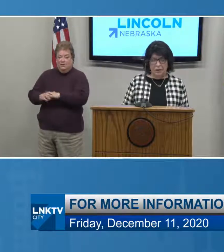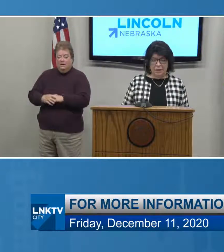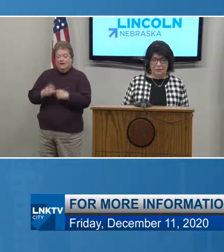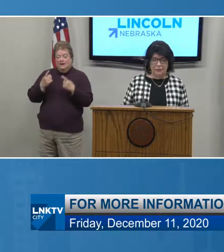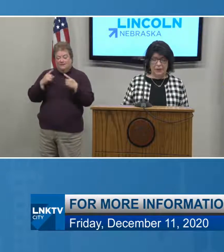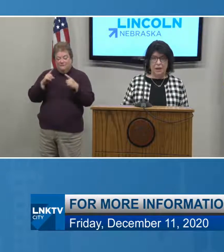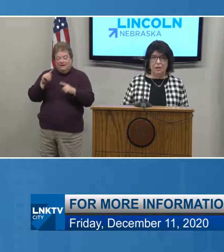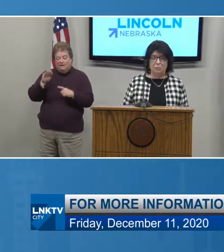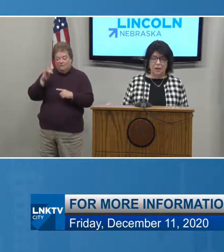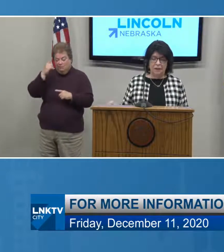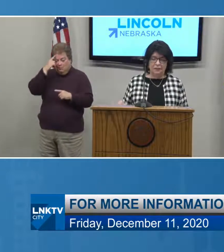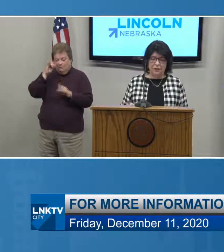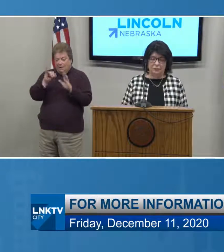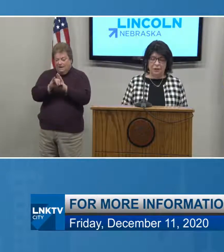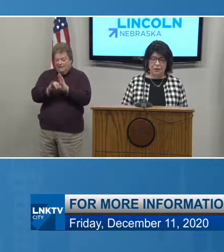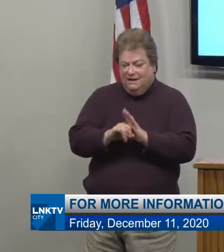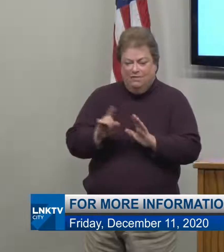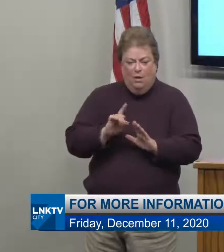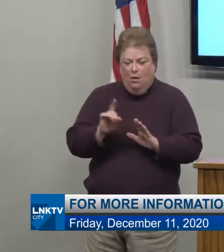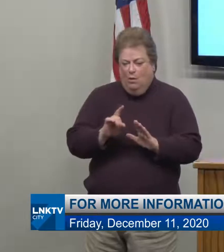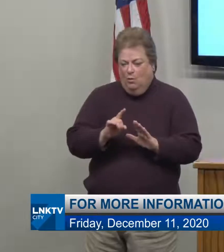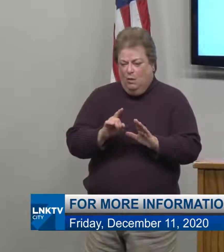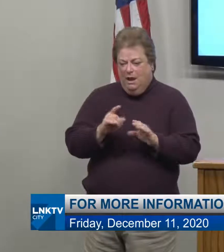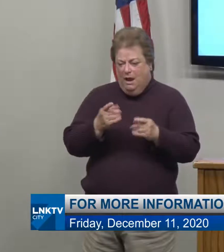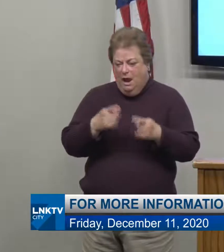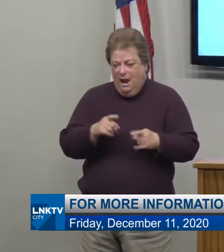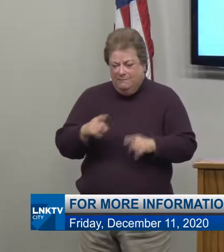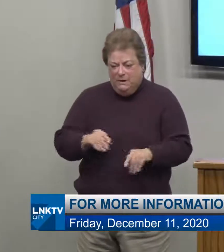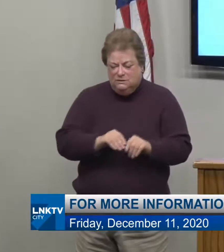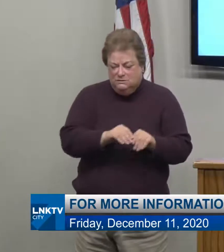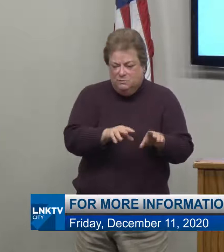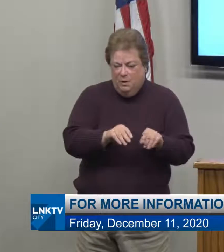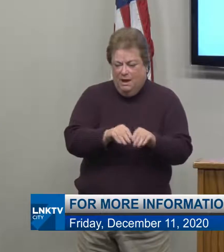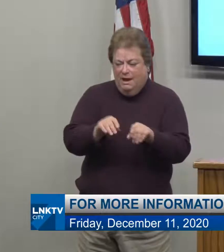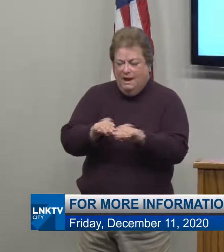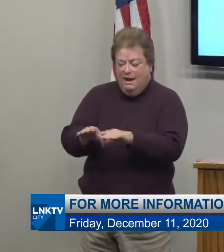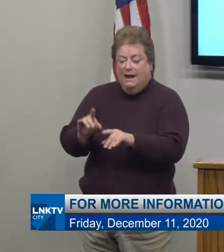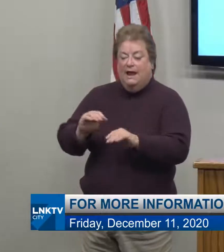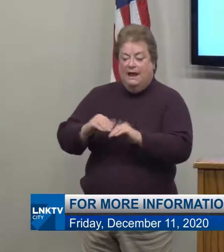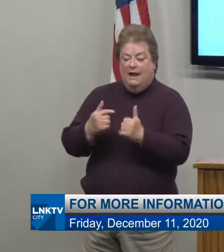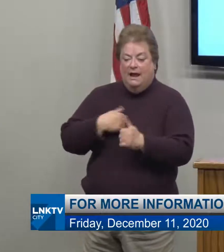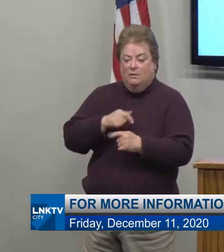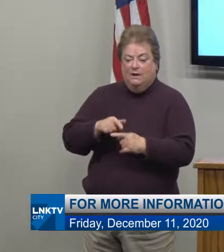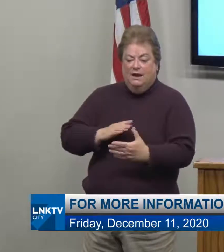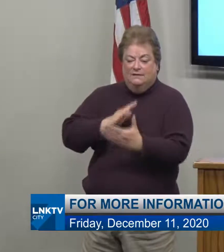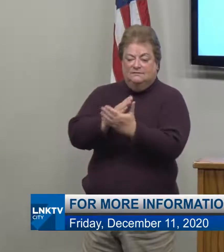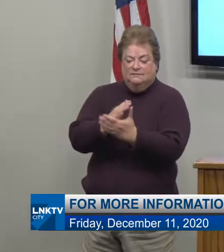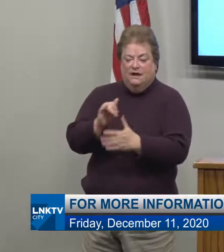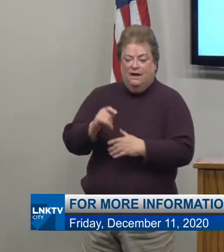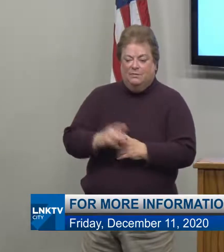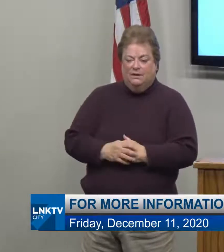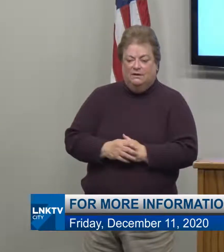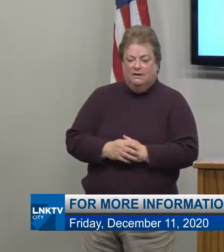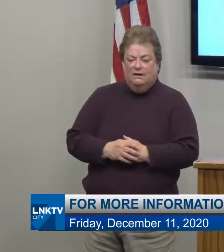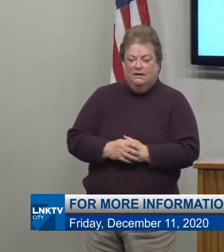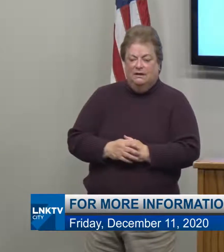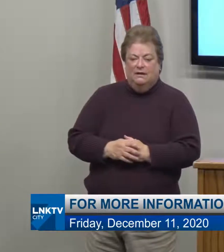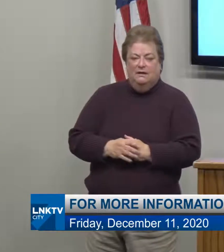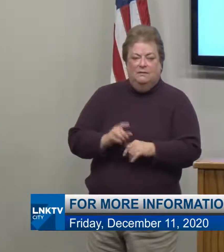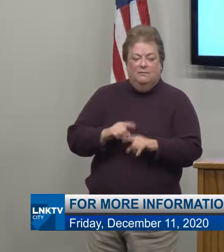for identifying outbreaks and reducing the spread of the virus. But remember, this is not a